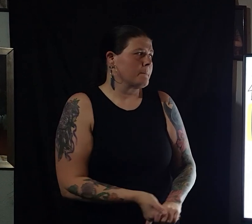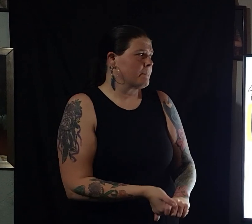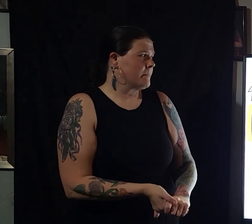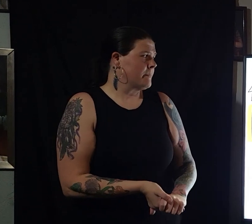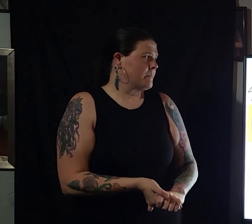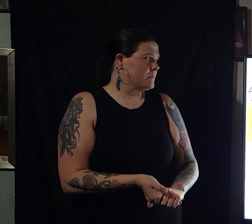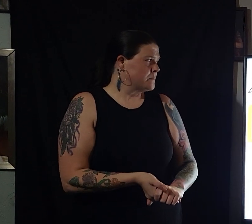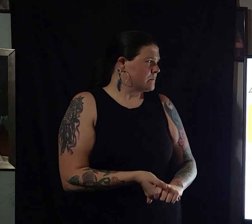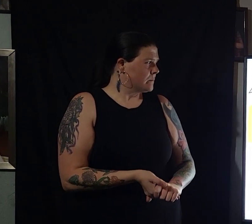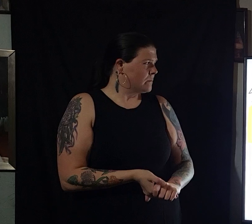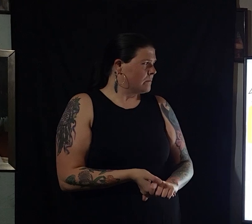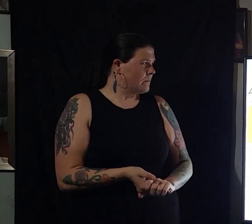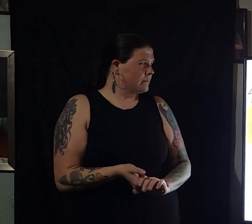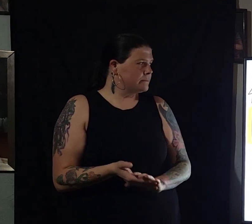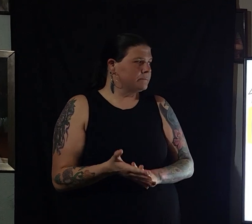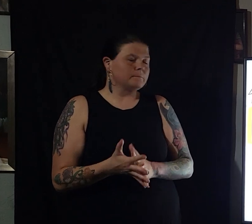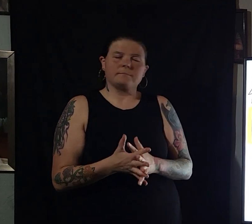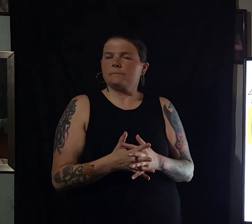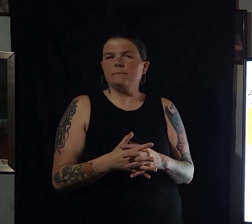sentence.